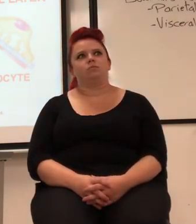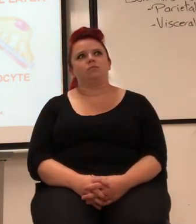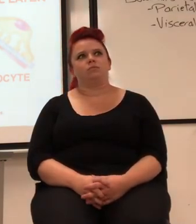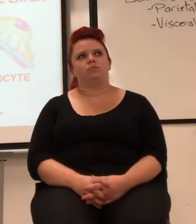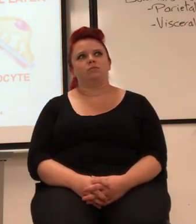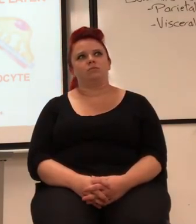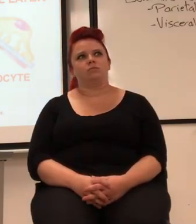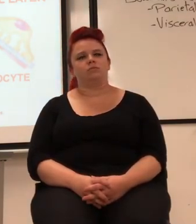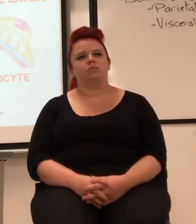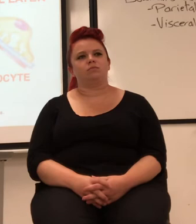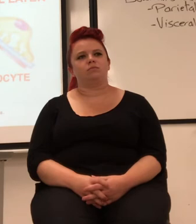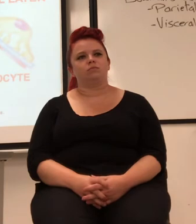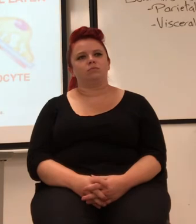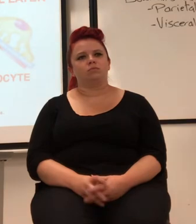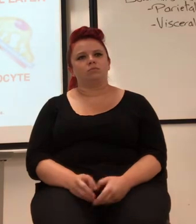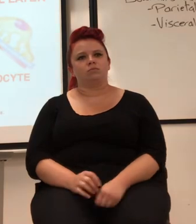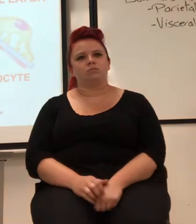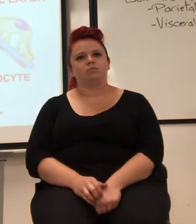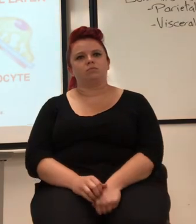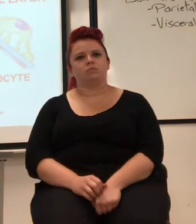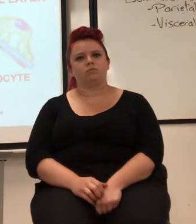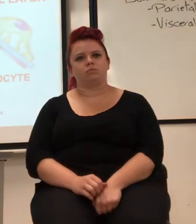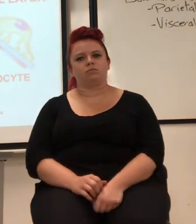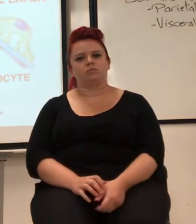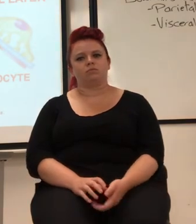Perform filtration function.